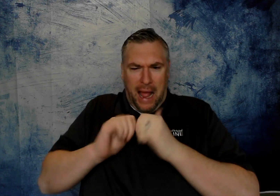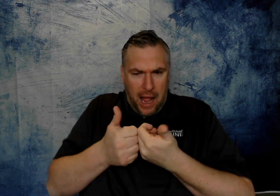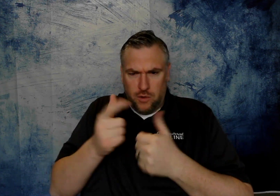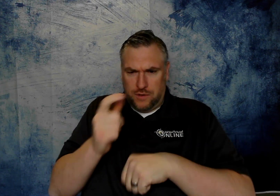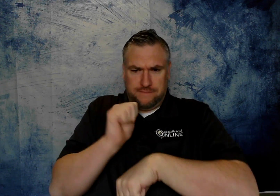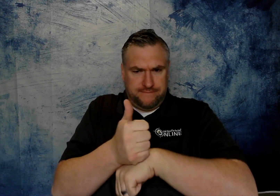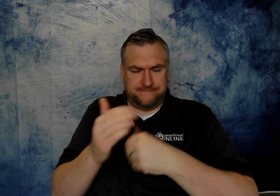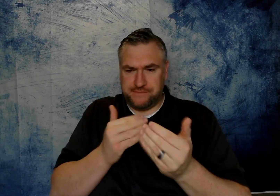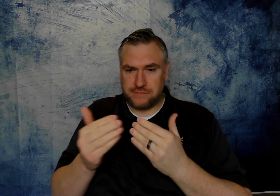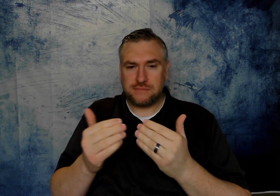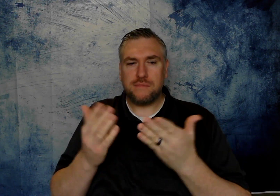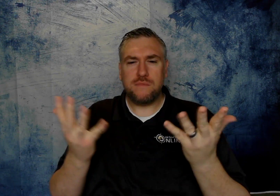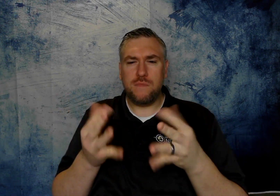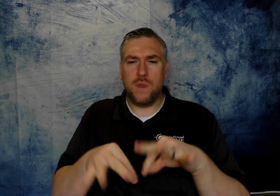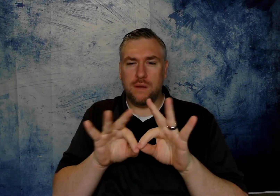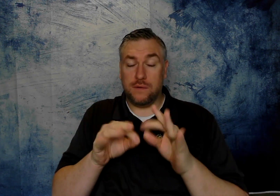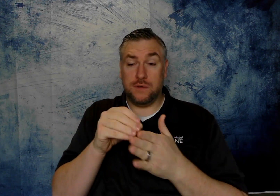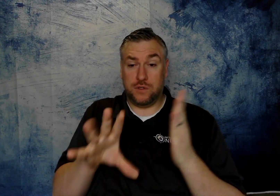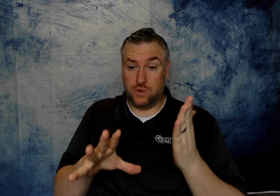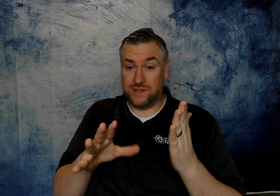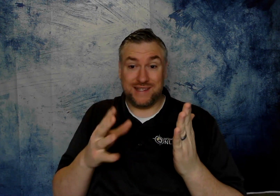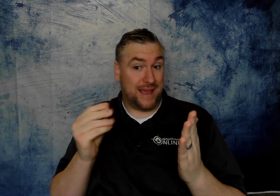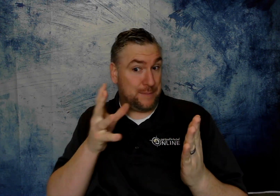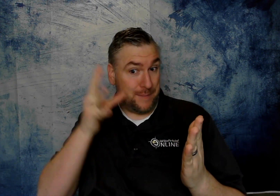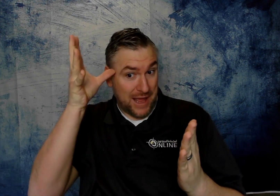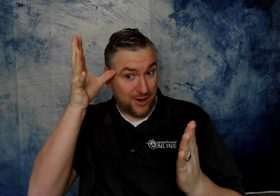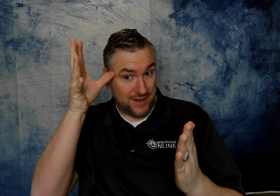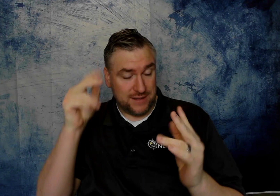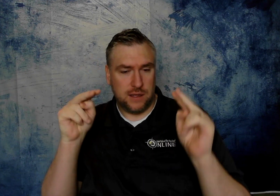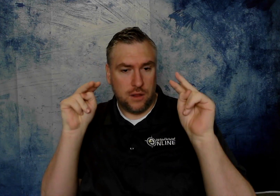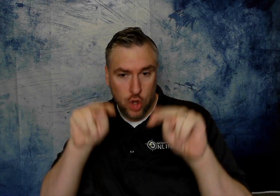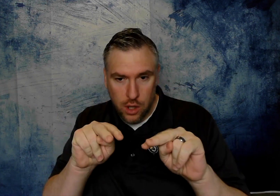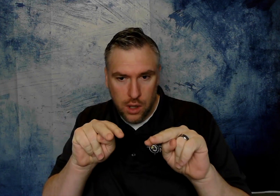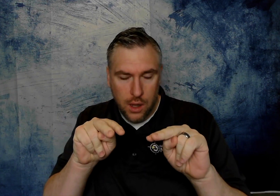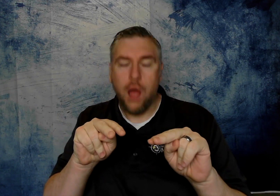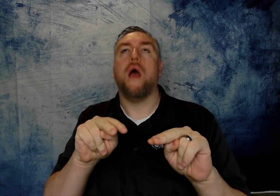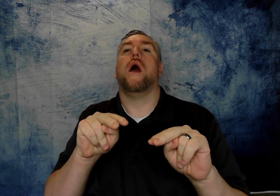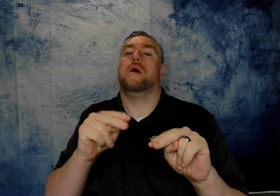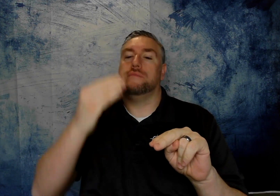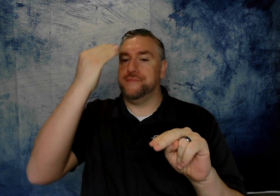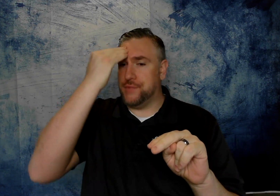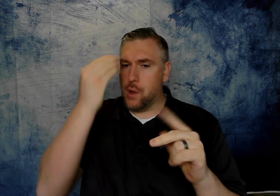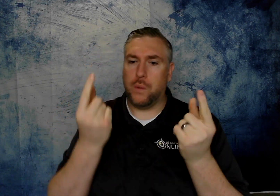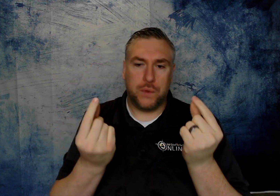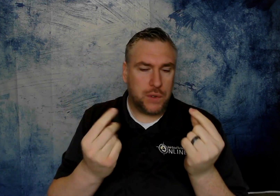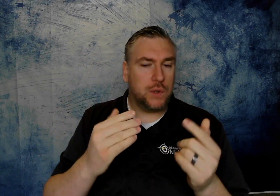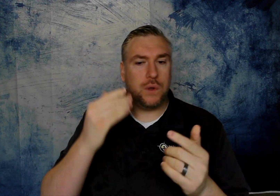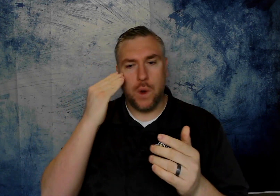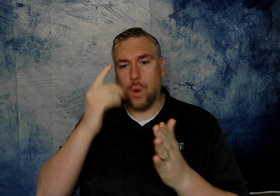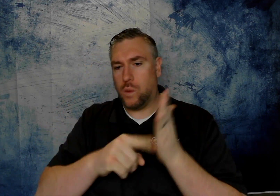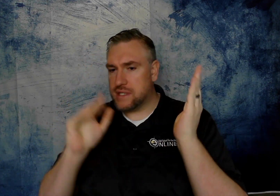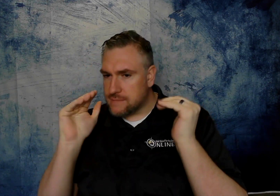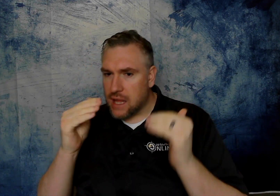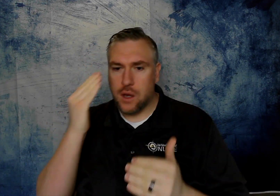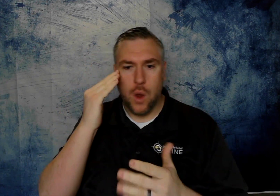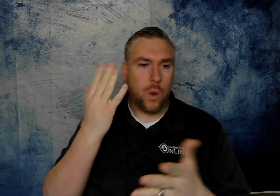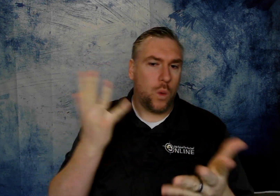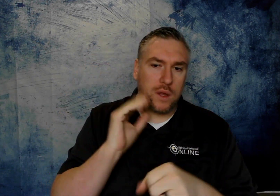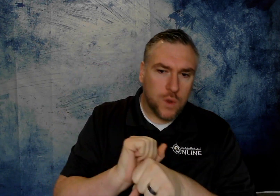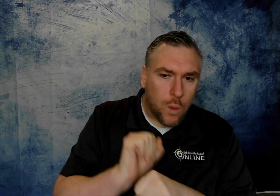Really, how you set up that page doesn't matter. What's important is that students and parents, when they look, they're like, okay, I know what to do. I know what to